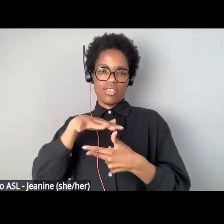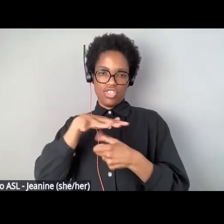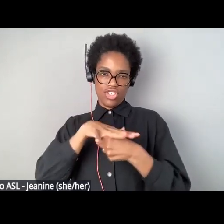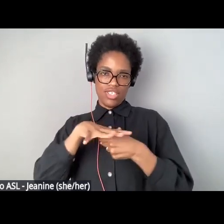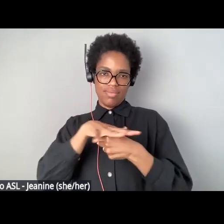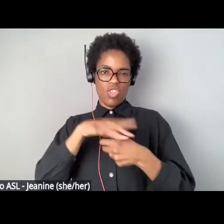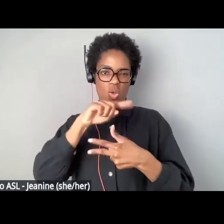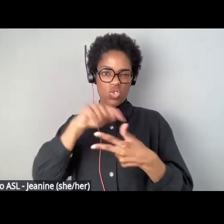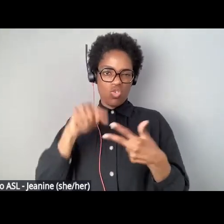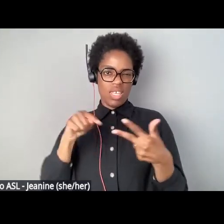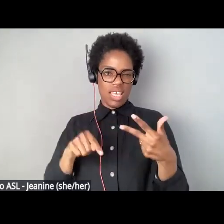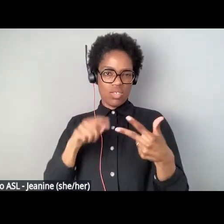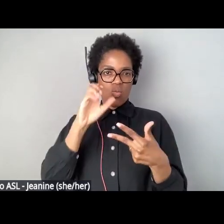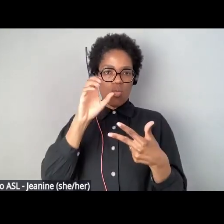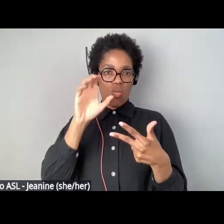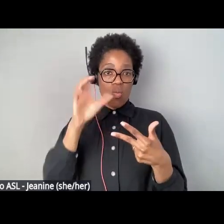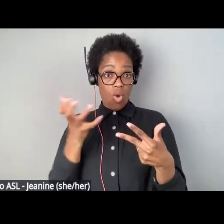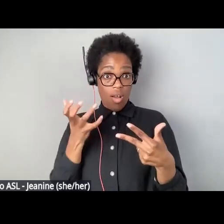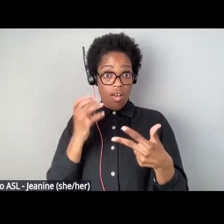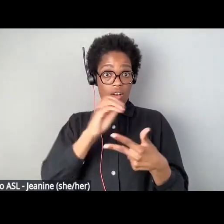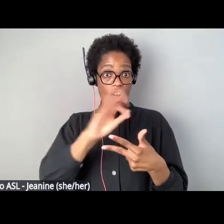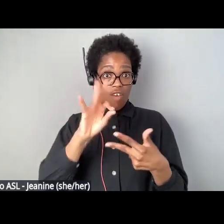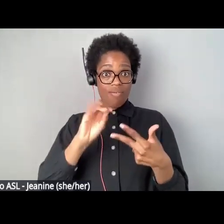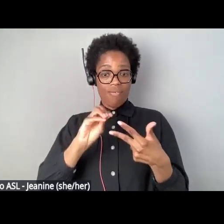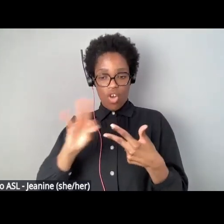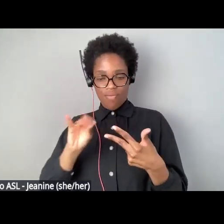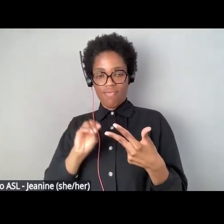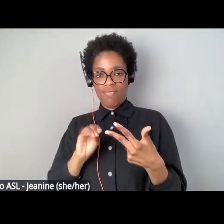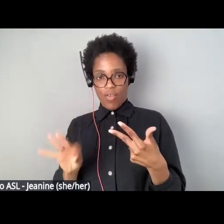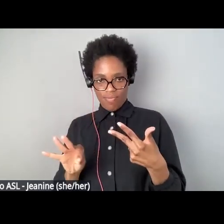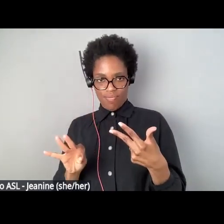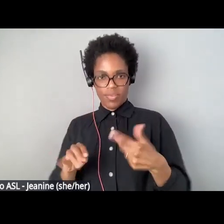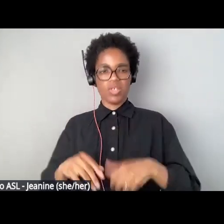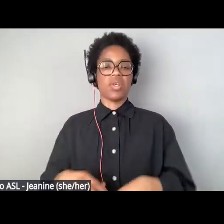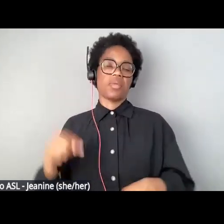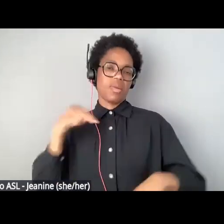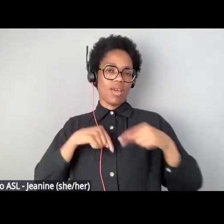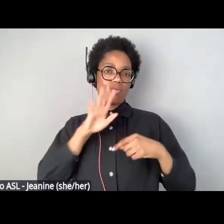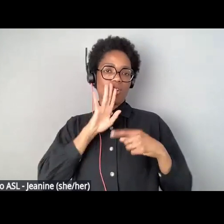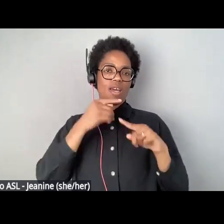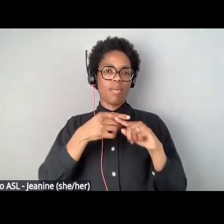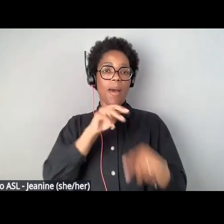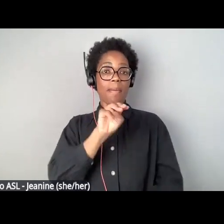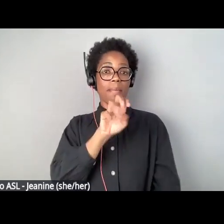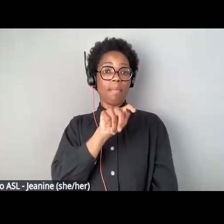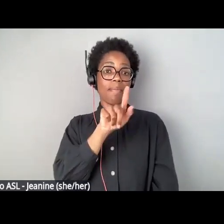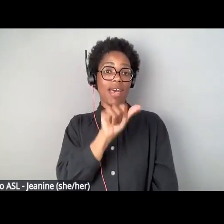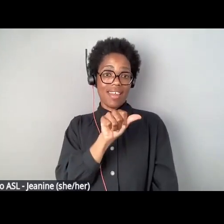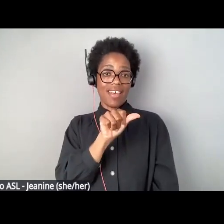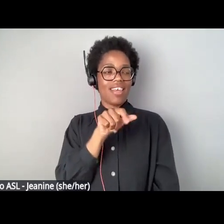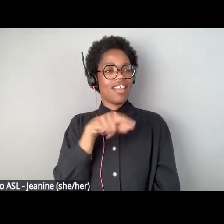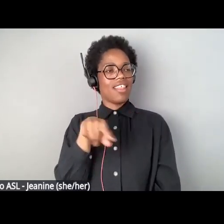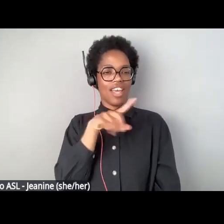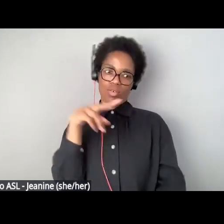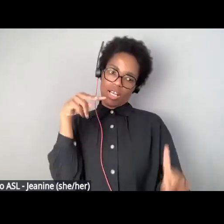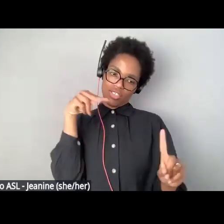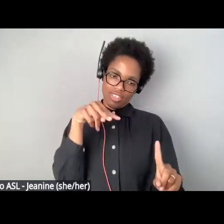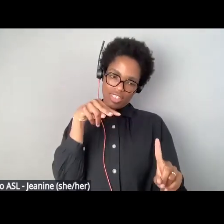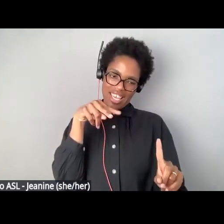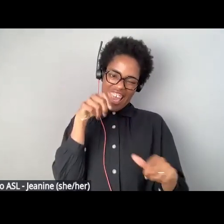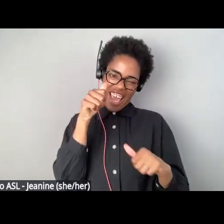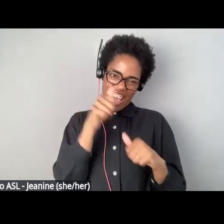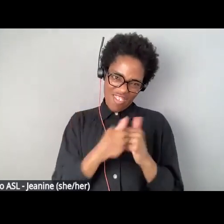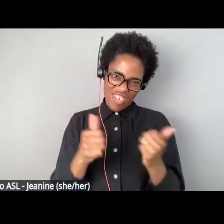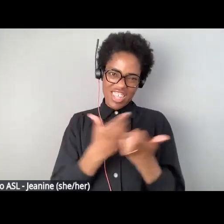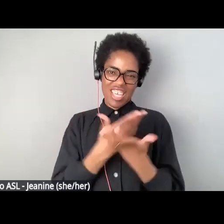Meta. Meta is following you around the internet, every move you make, every step you take. Posting a cut and paste, I do not consent